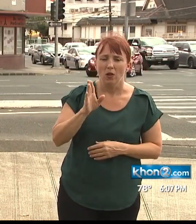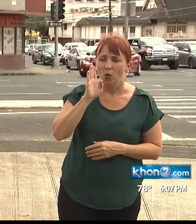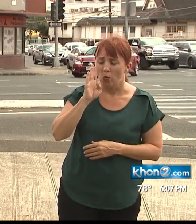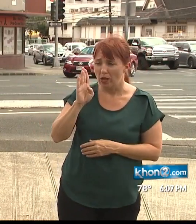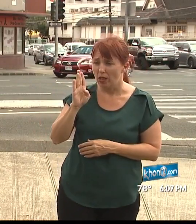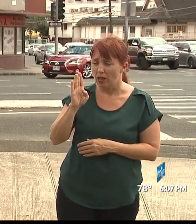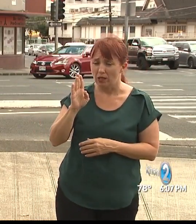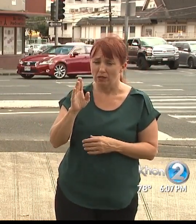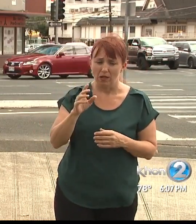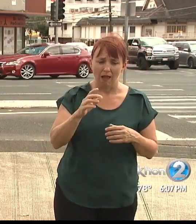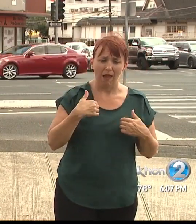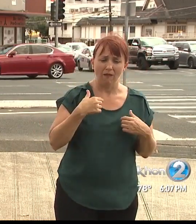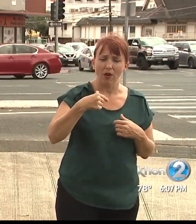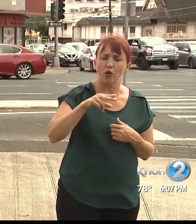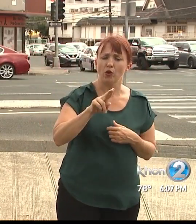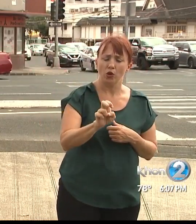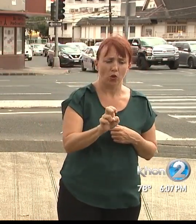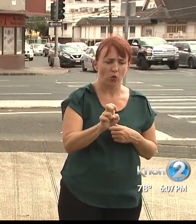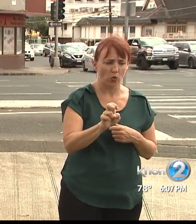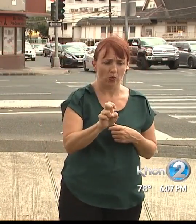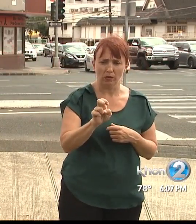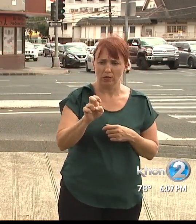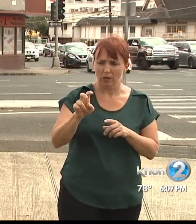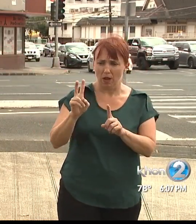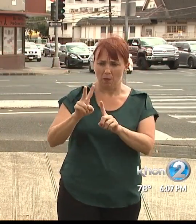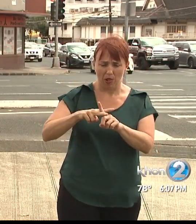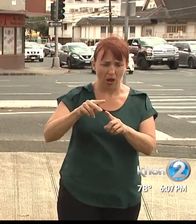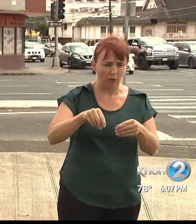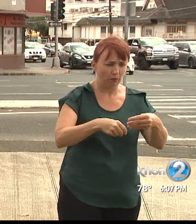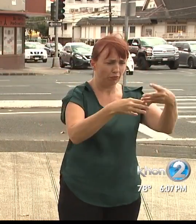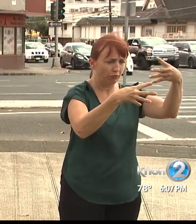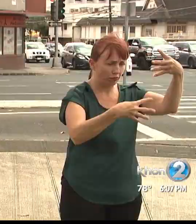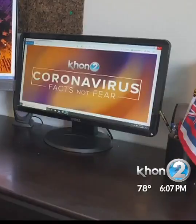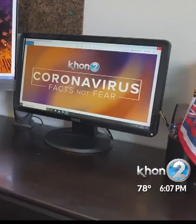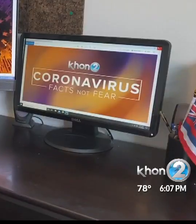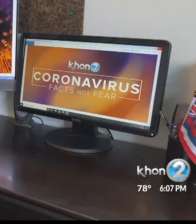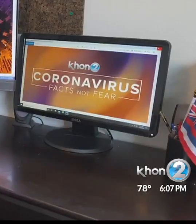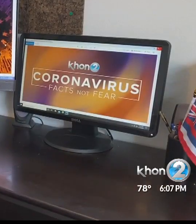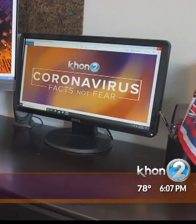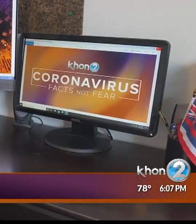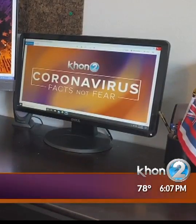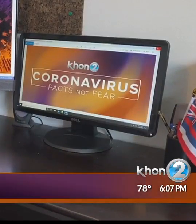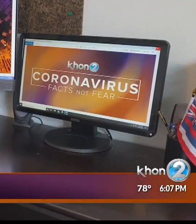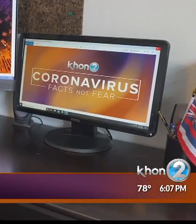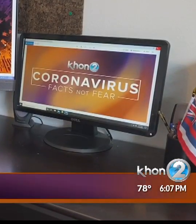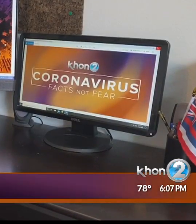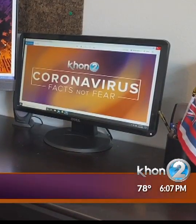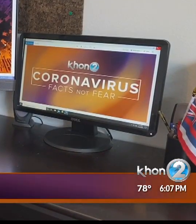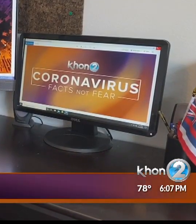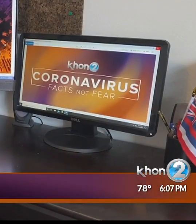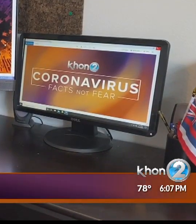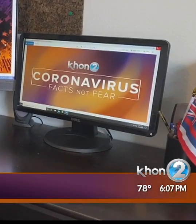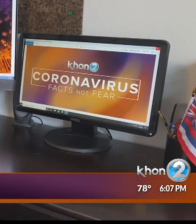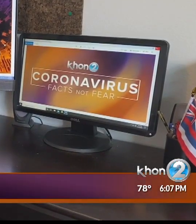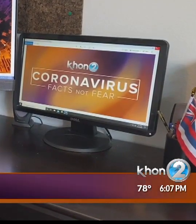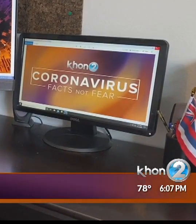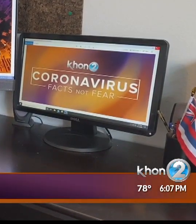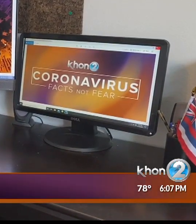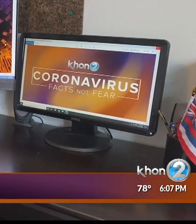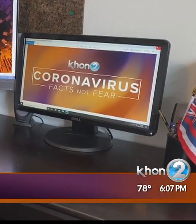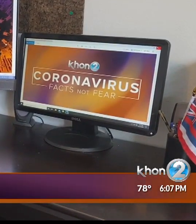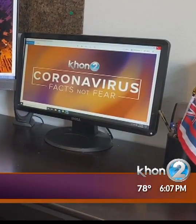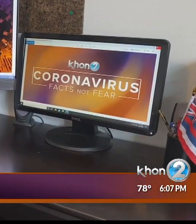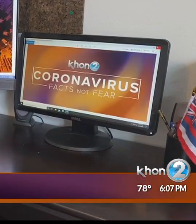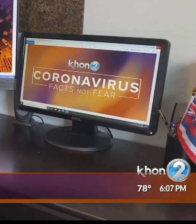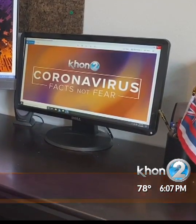And if they meet all the requirements, they'll go to the top of the list. For a link to the application site and for more